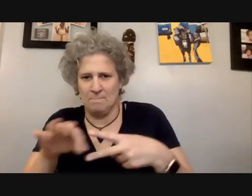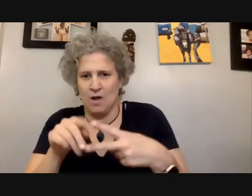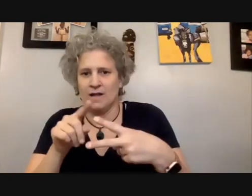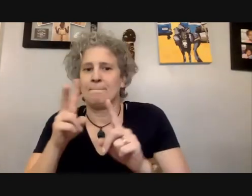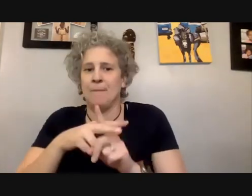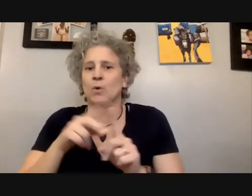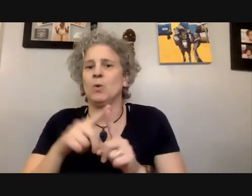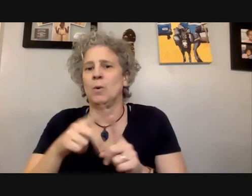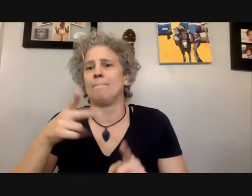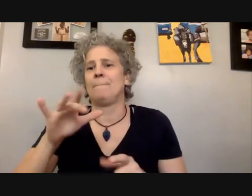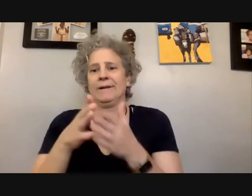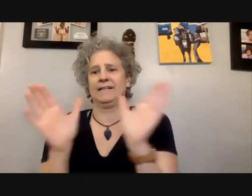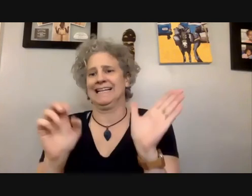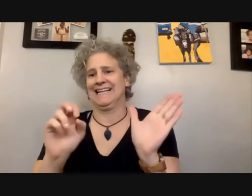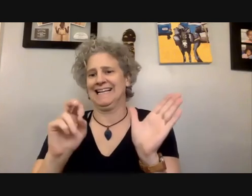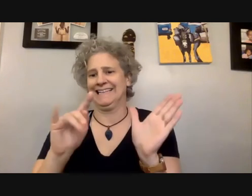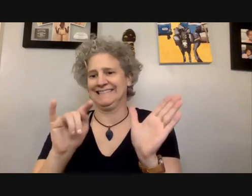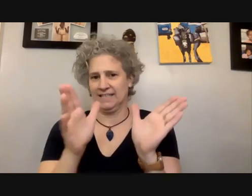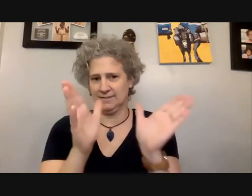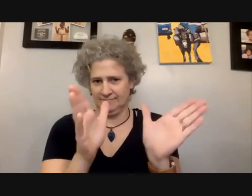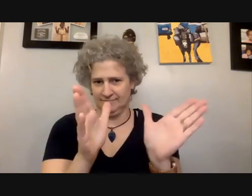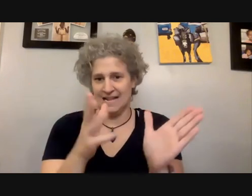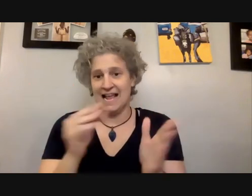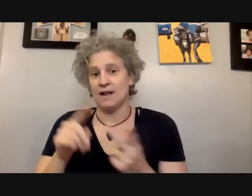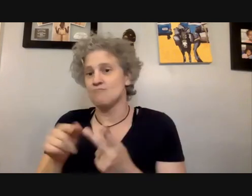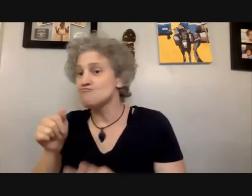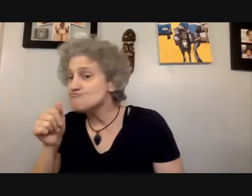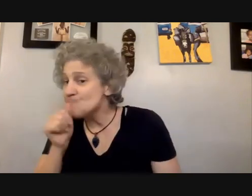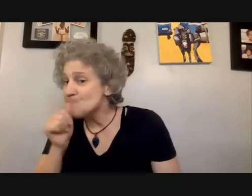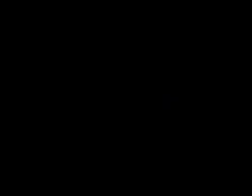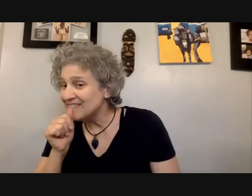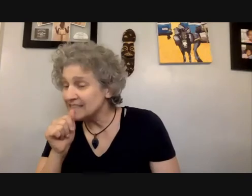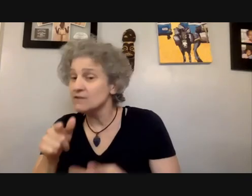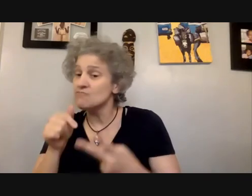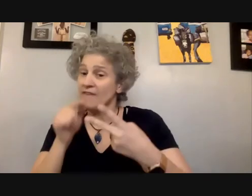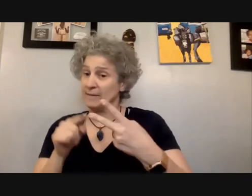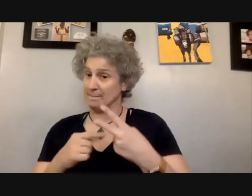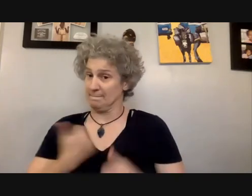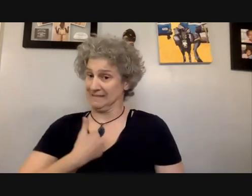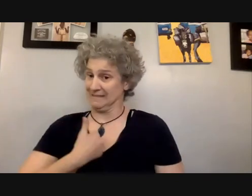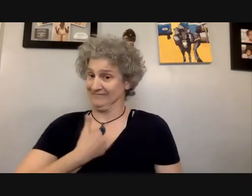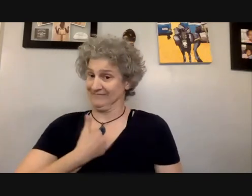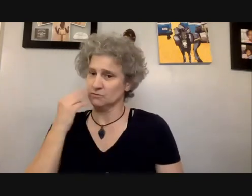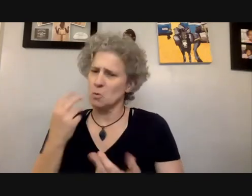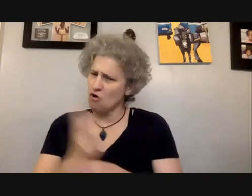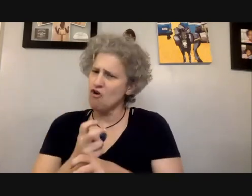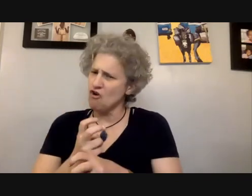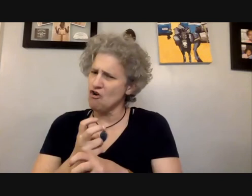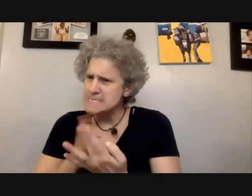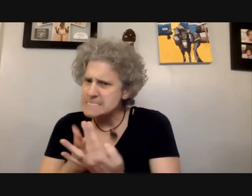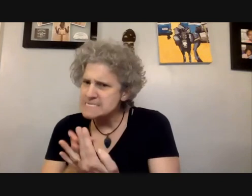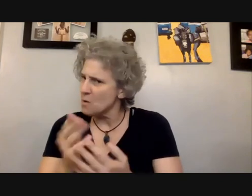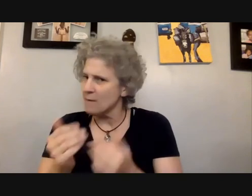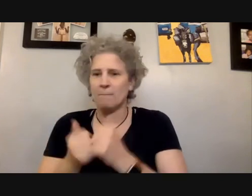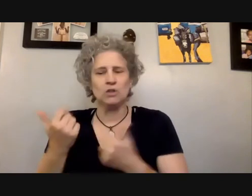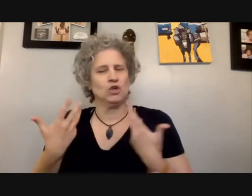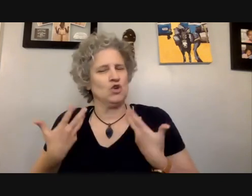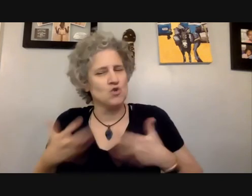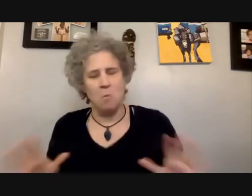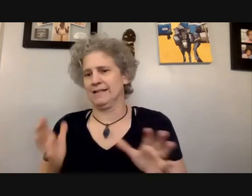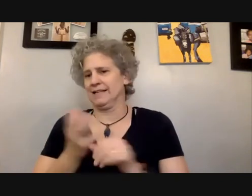of businesses and a lot of entities. You say that and they really start listening. So one covers